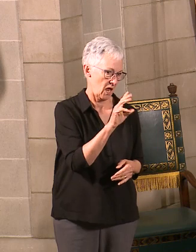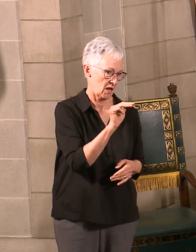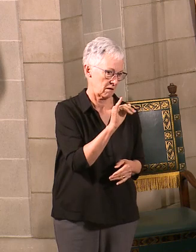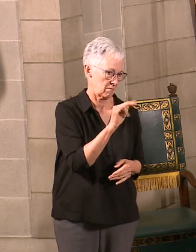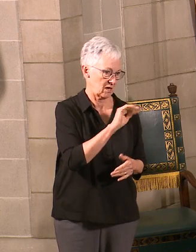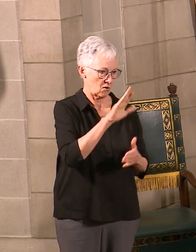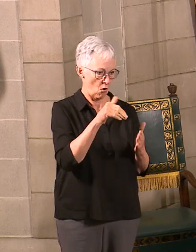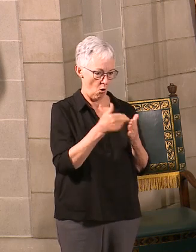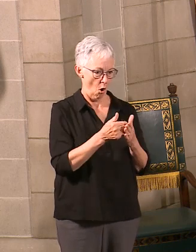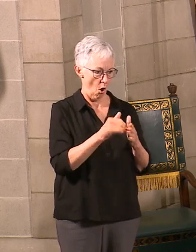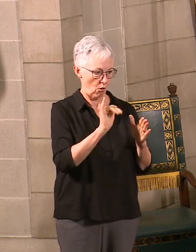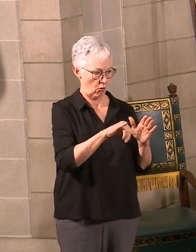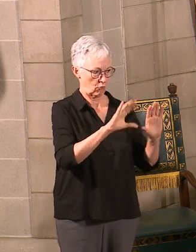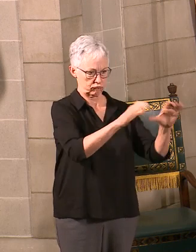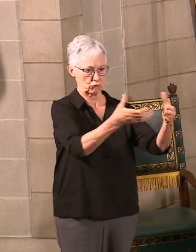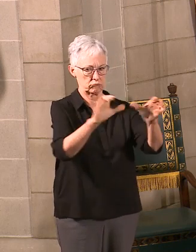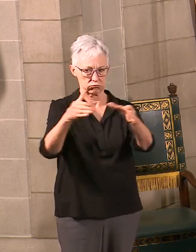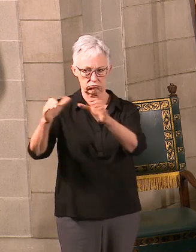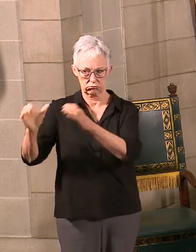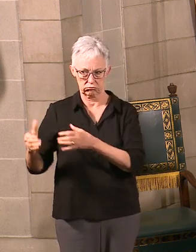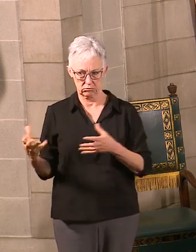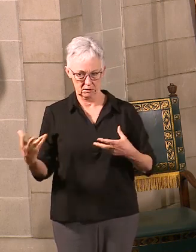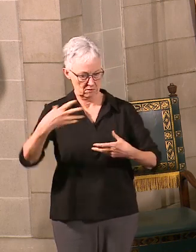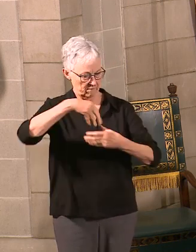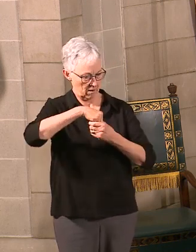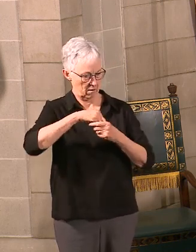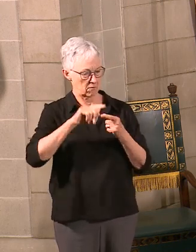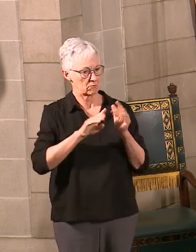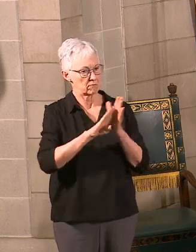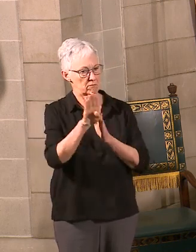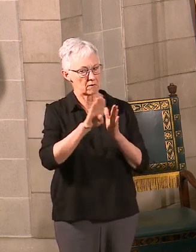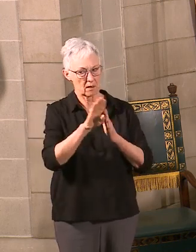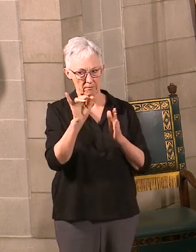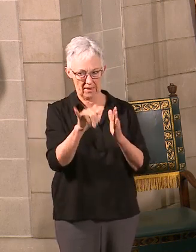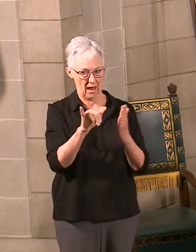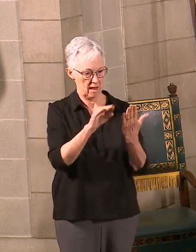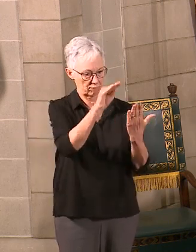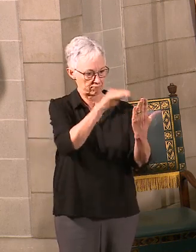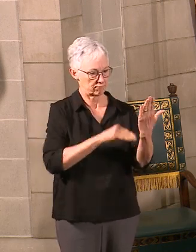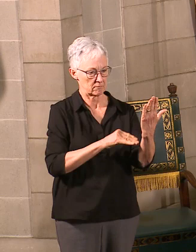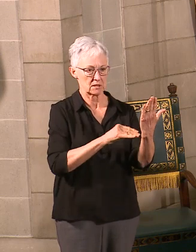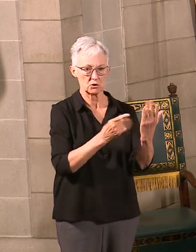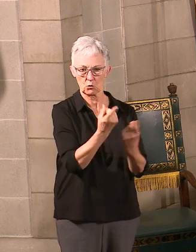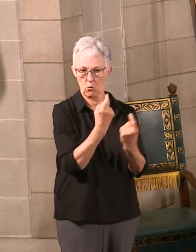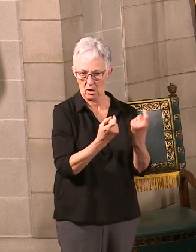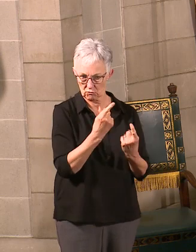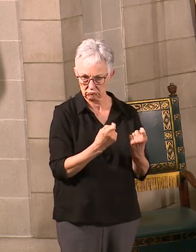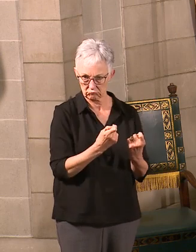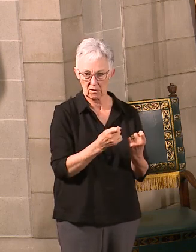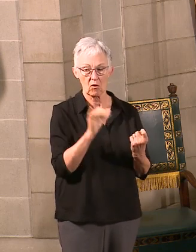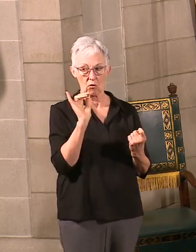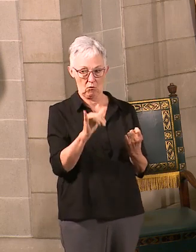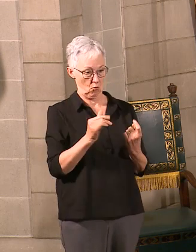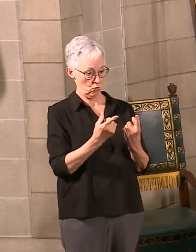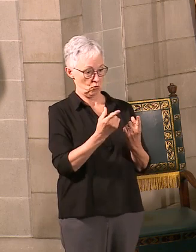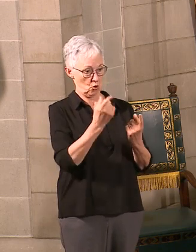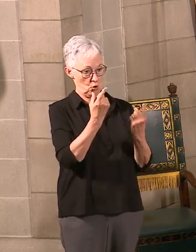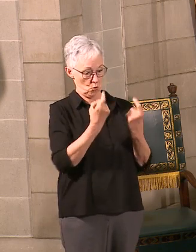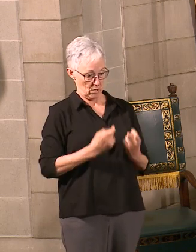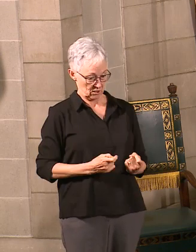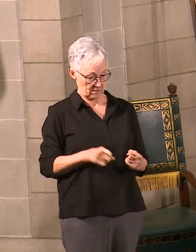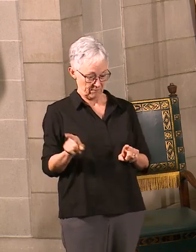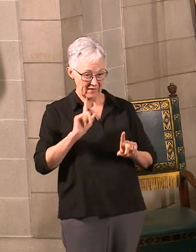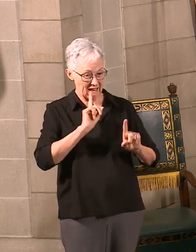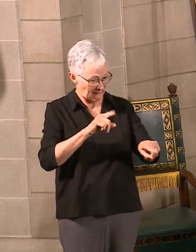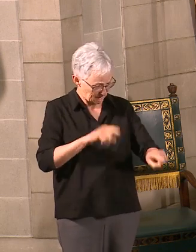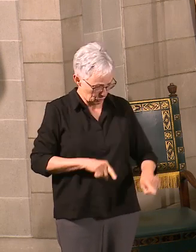the survey. Now, as the governor said, we're very hopeful that people will start filling out those surveys to help us bring businesses back to life. I know a